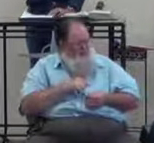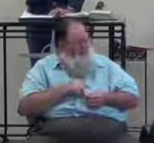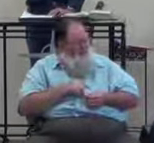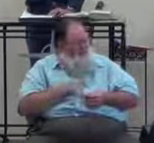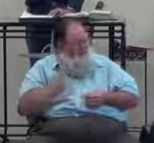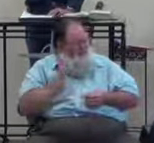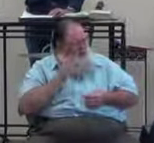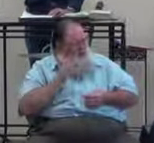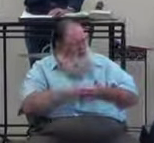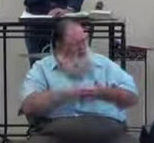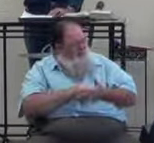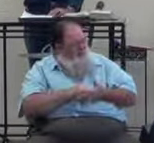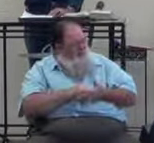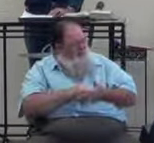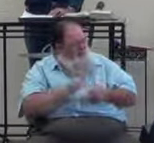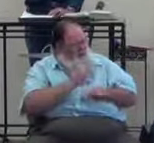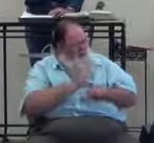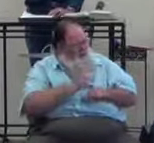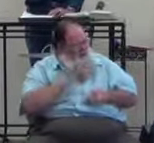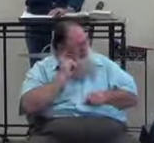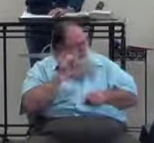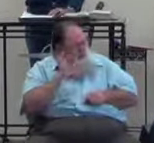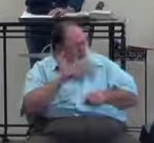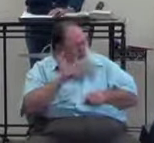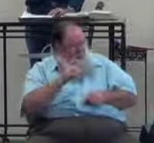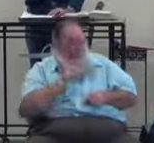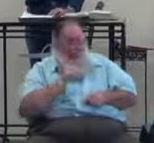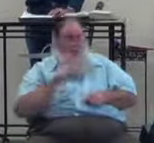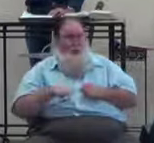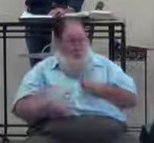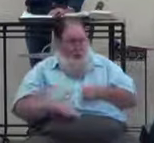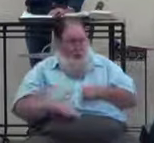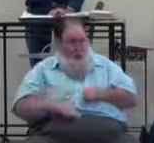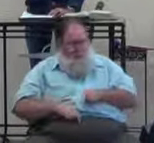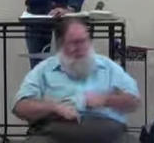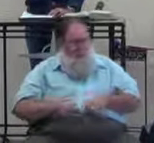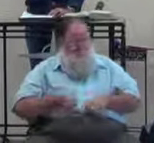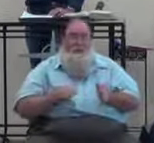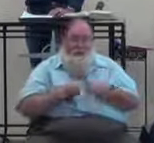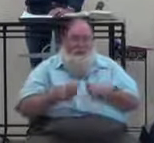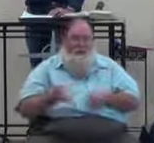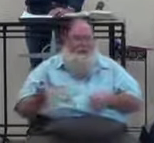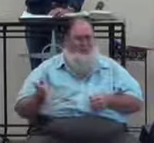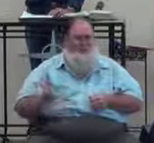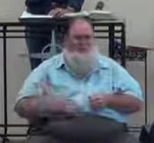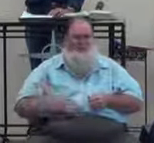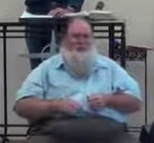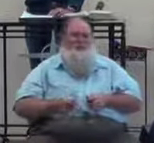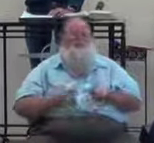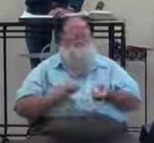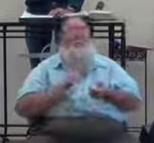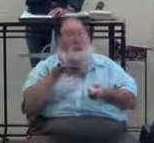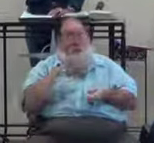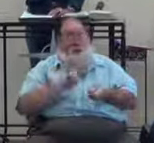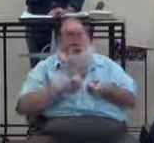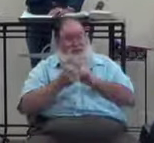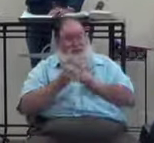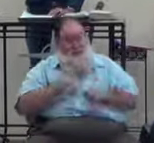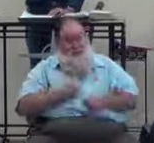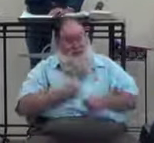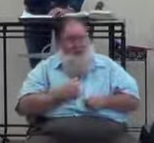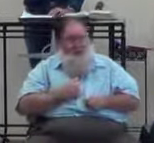Destiny, not him. I was there with y'all. But God changed me.